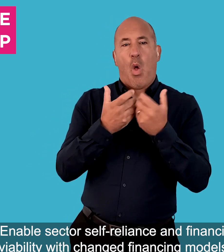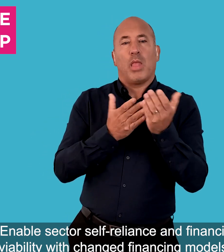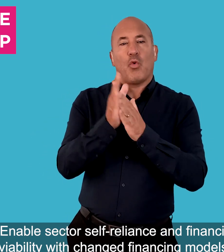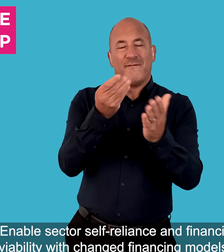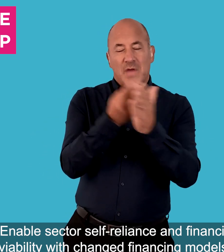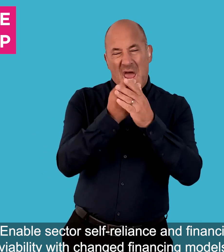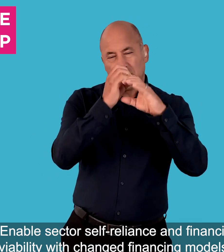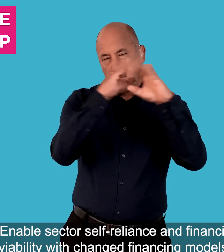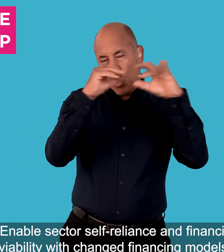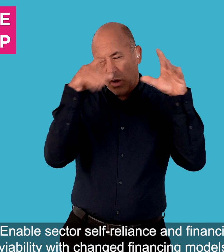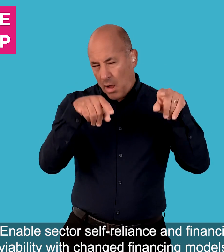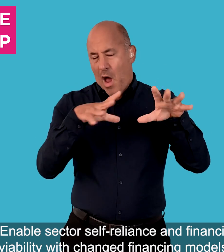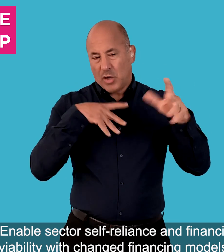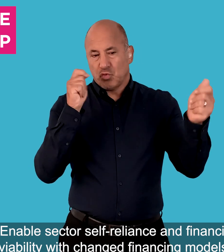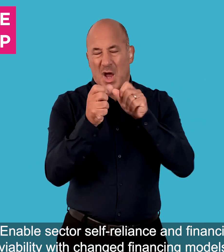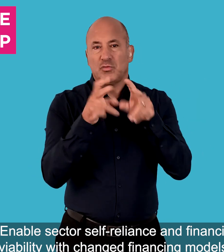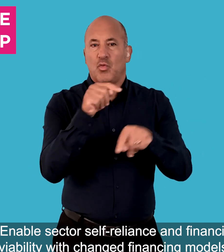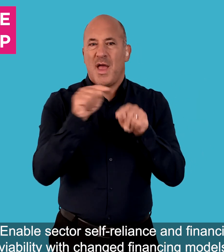viability with changed financing models.